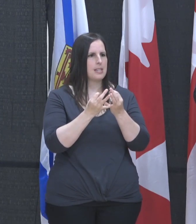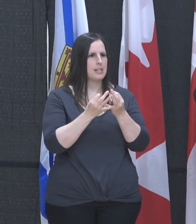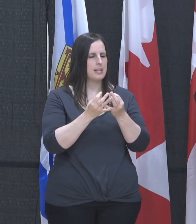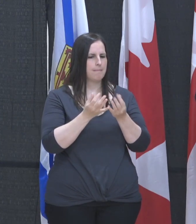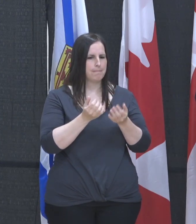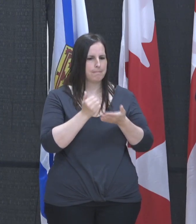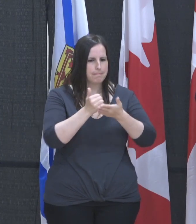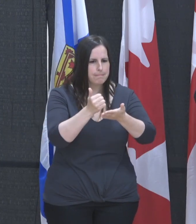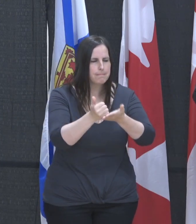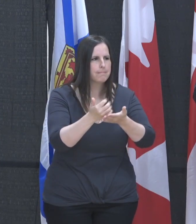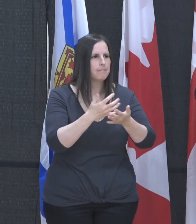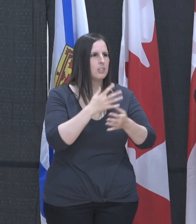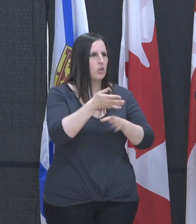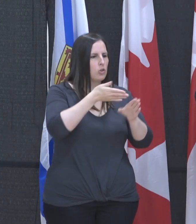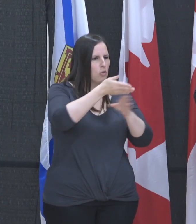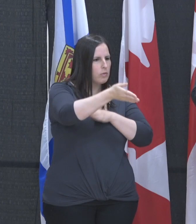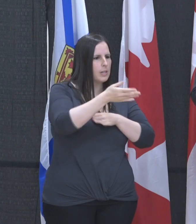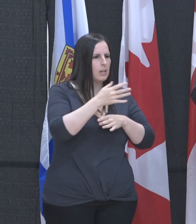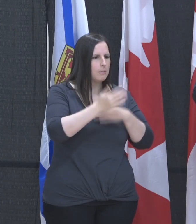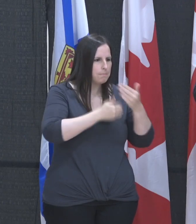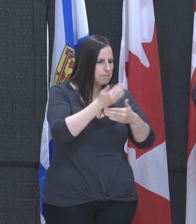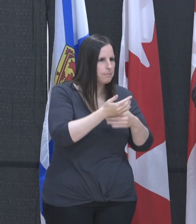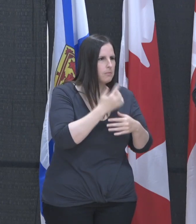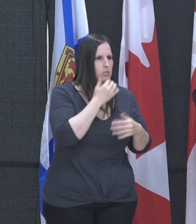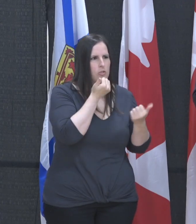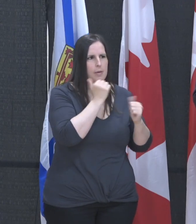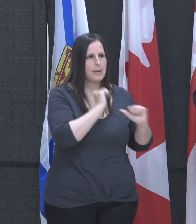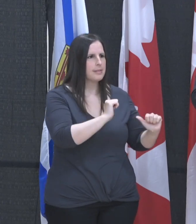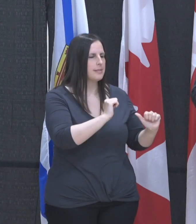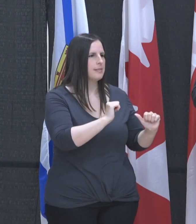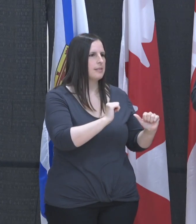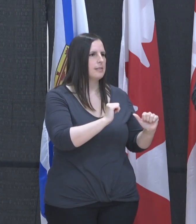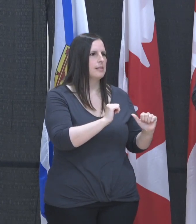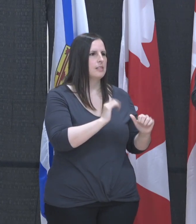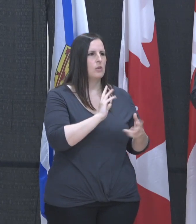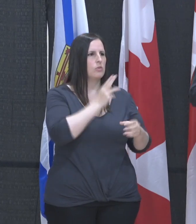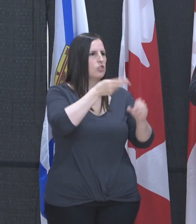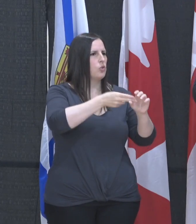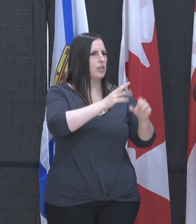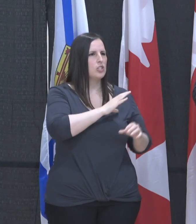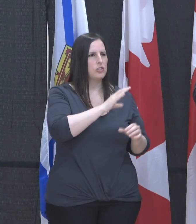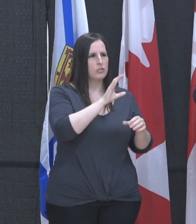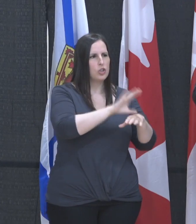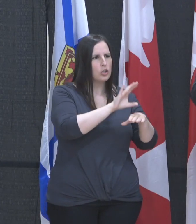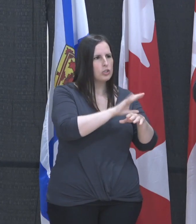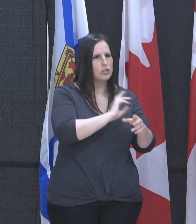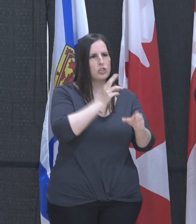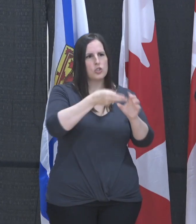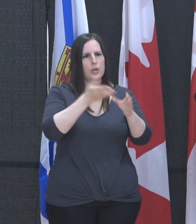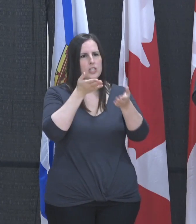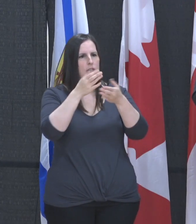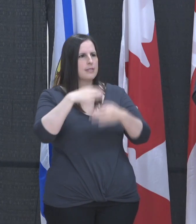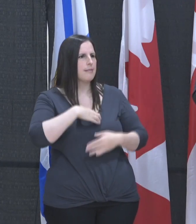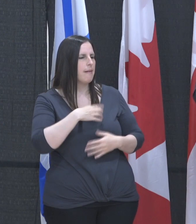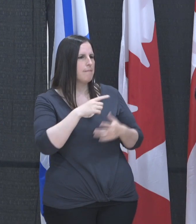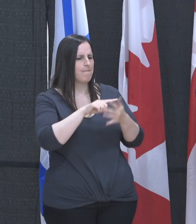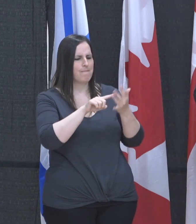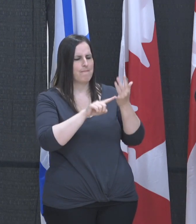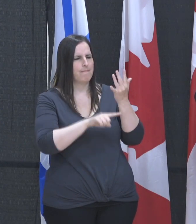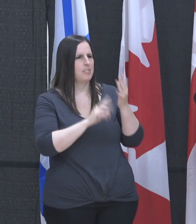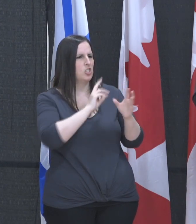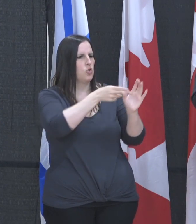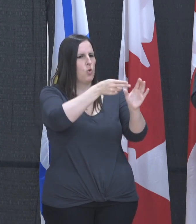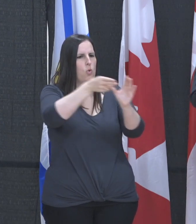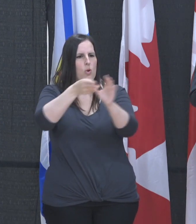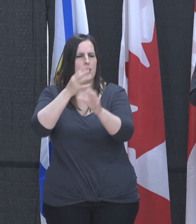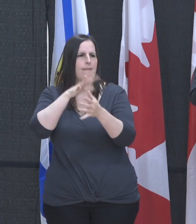community, invest in your career, in yourself. So join a service club, join a church, join in getting involved in everything